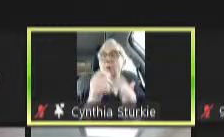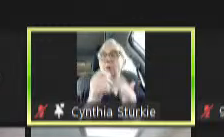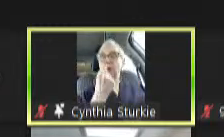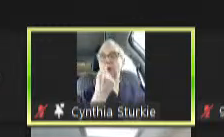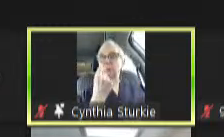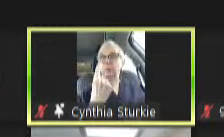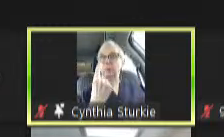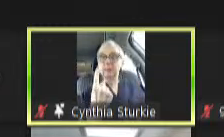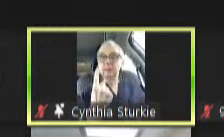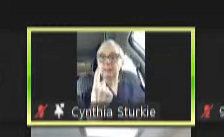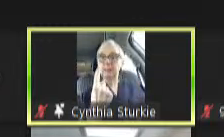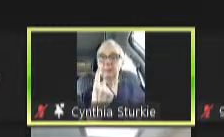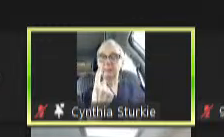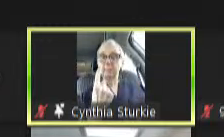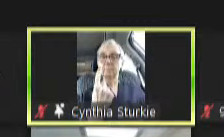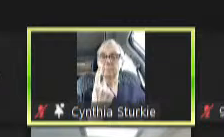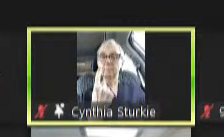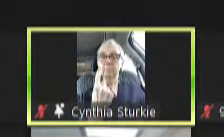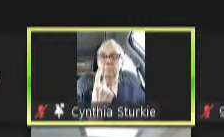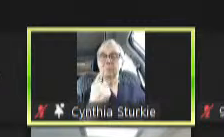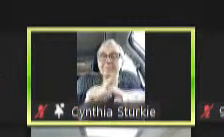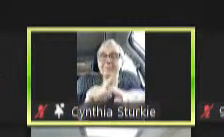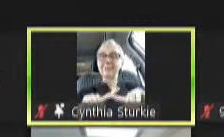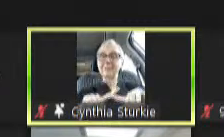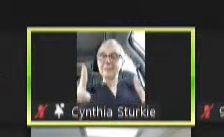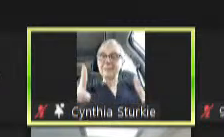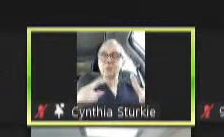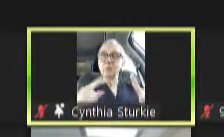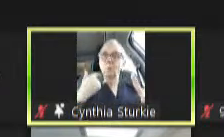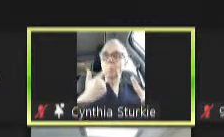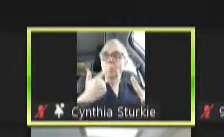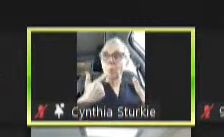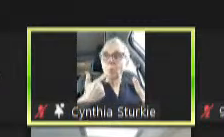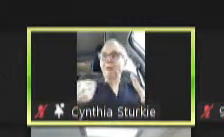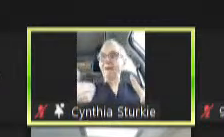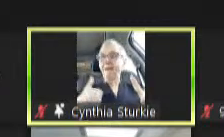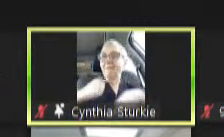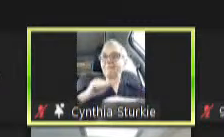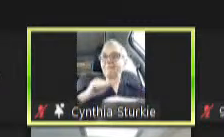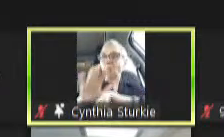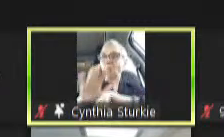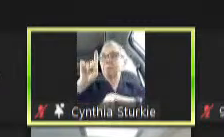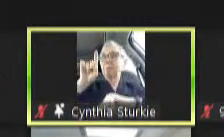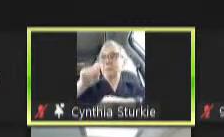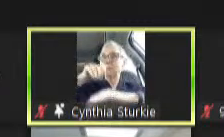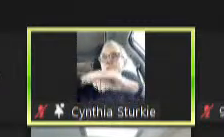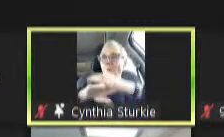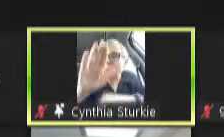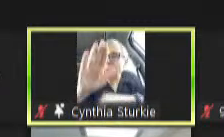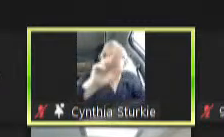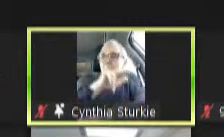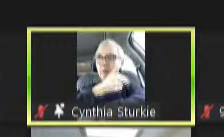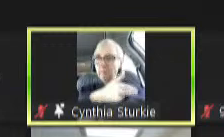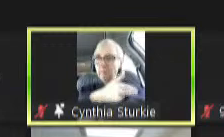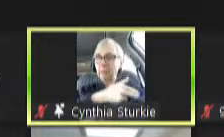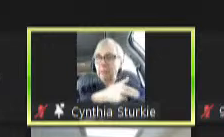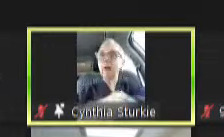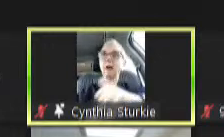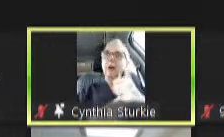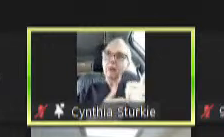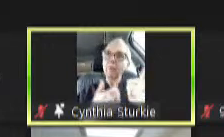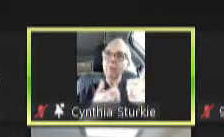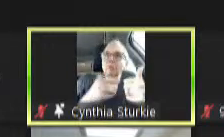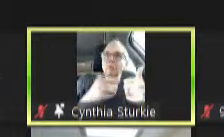understanding the difference between people hospitalized with COVID and due to COVID is an important